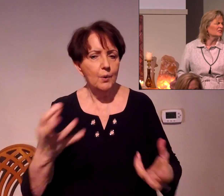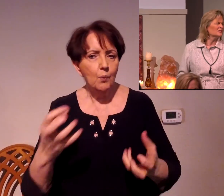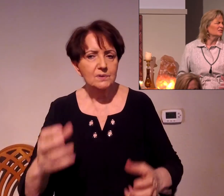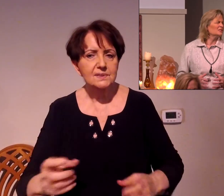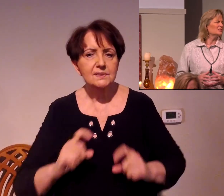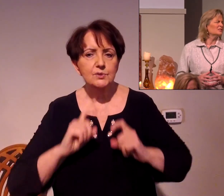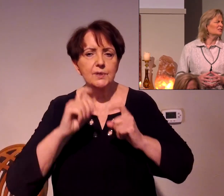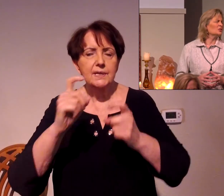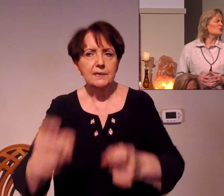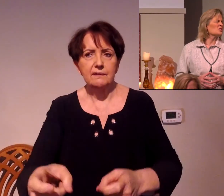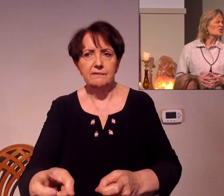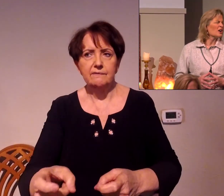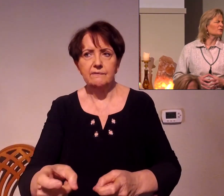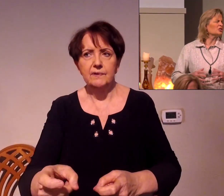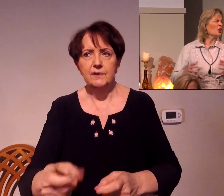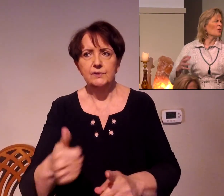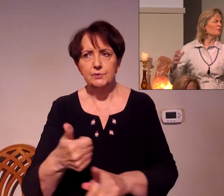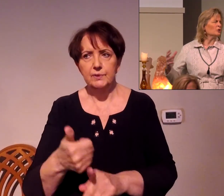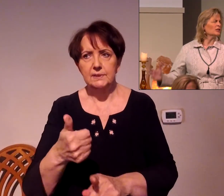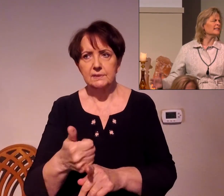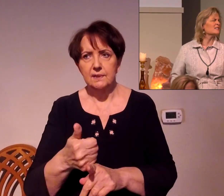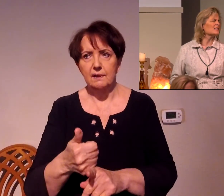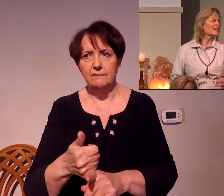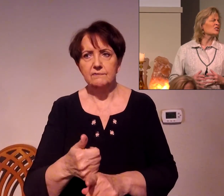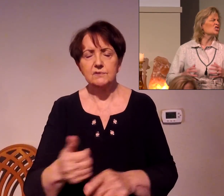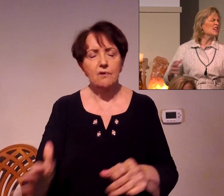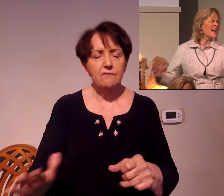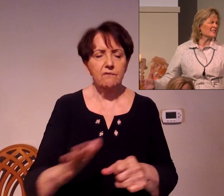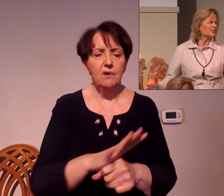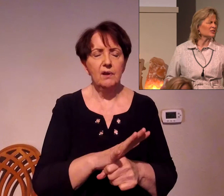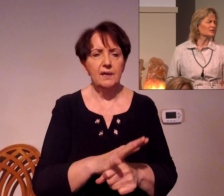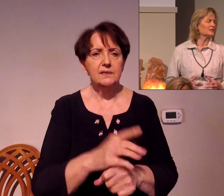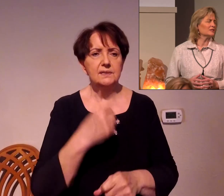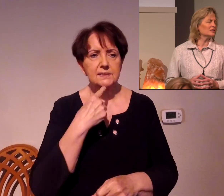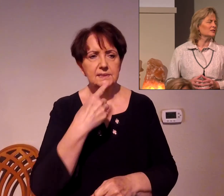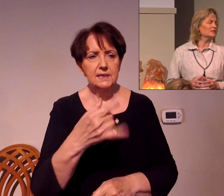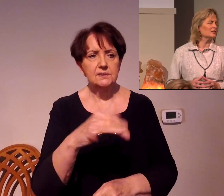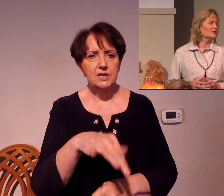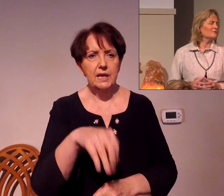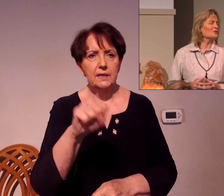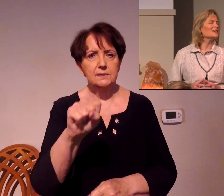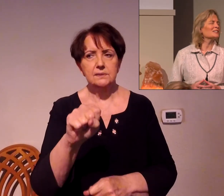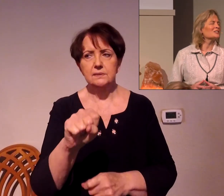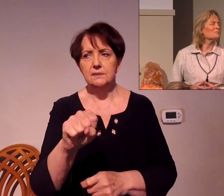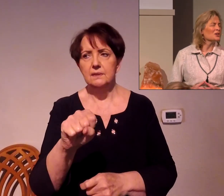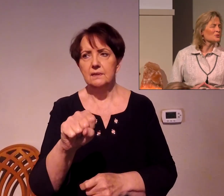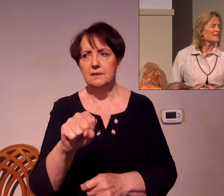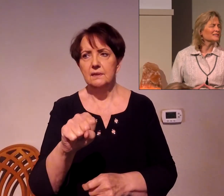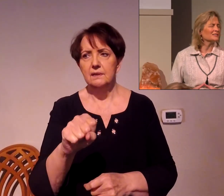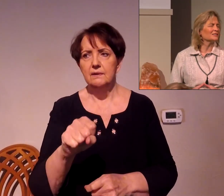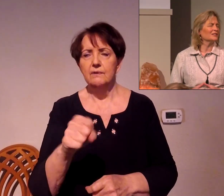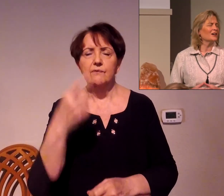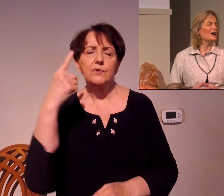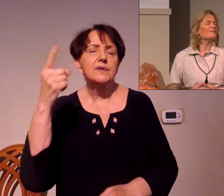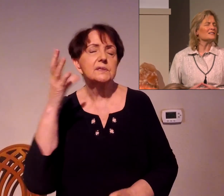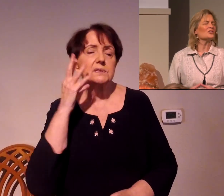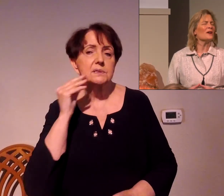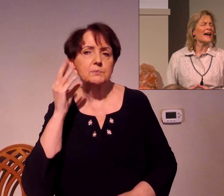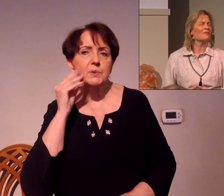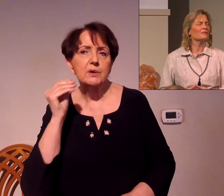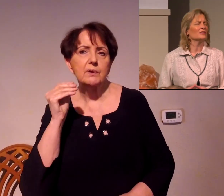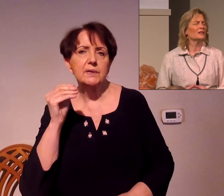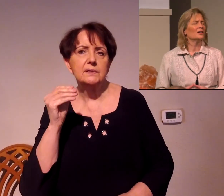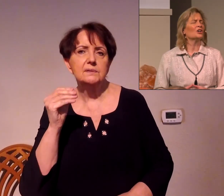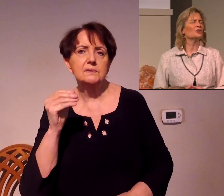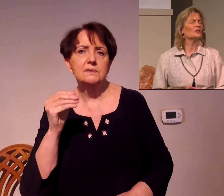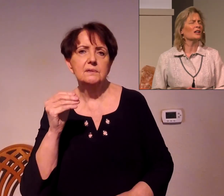give to itself so fully. It says yes for the experience of it to